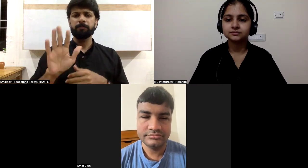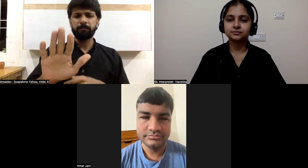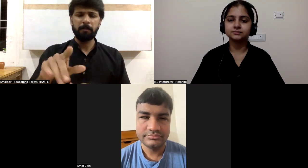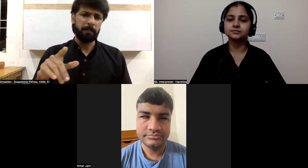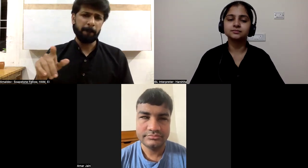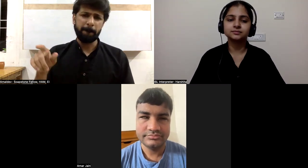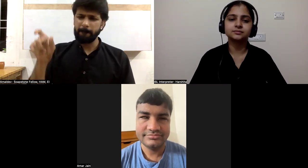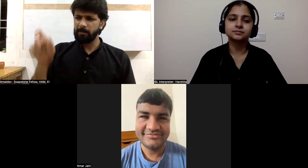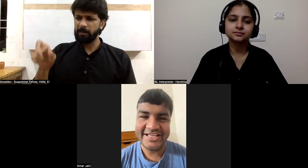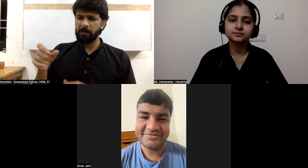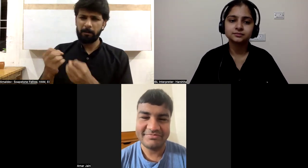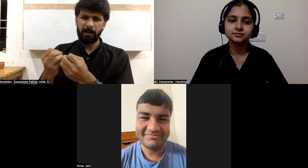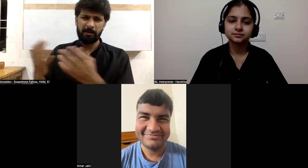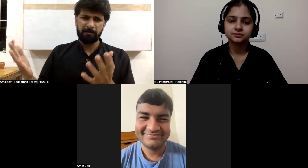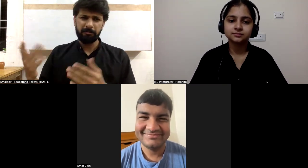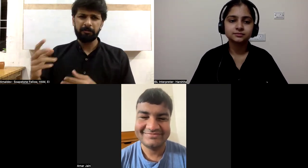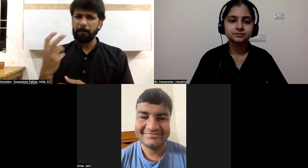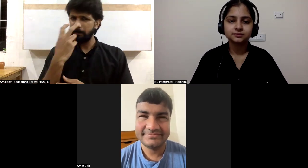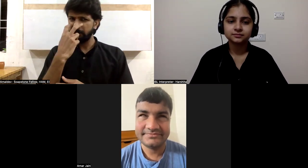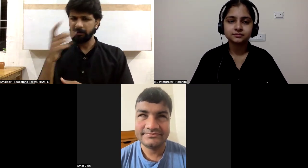A question to you, Amar. Yes.